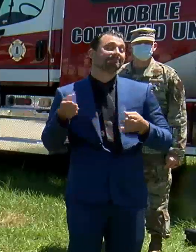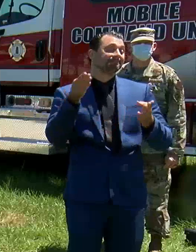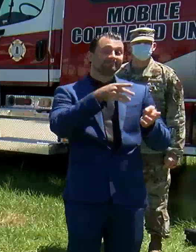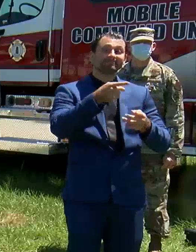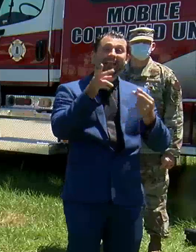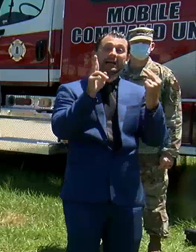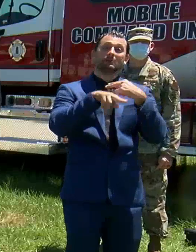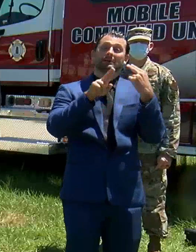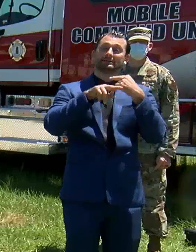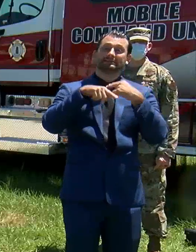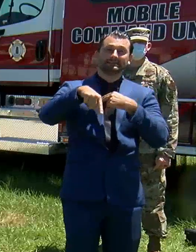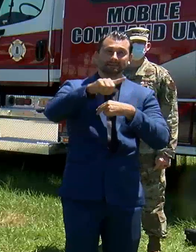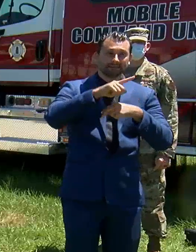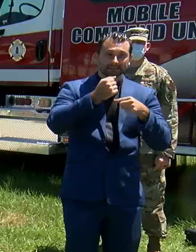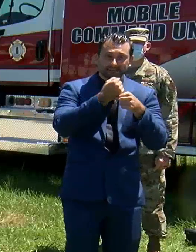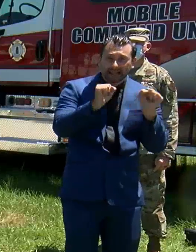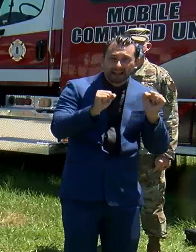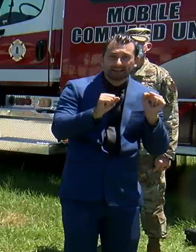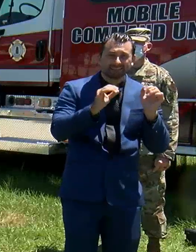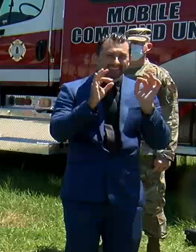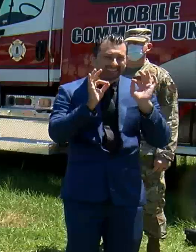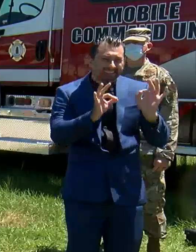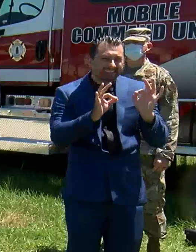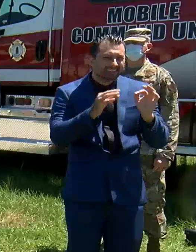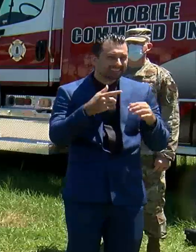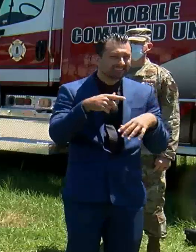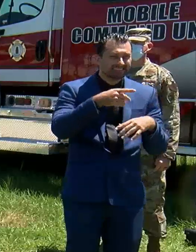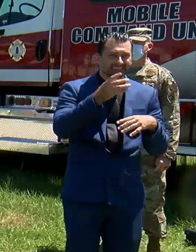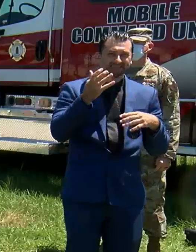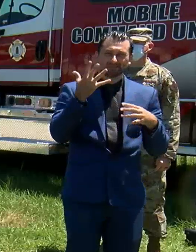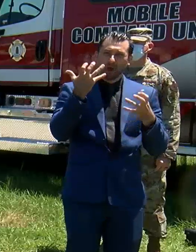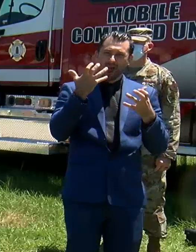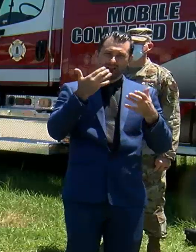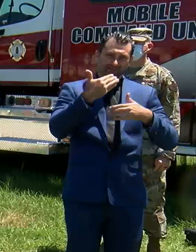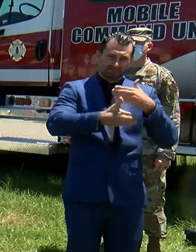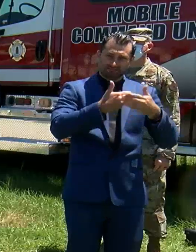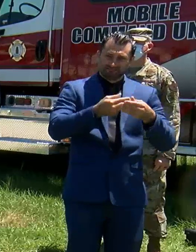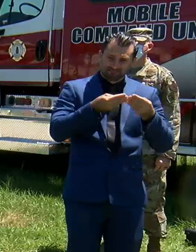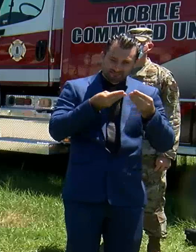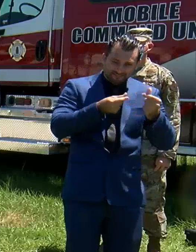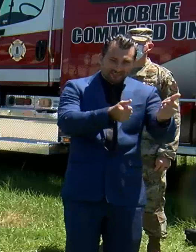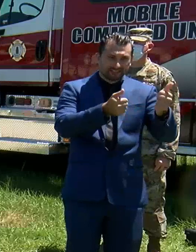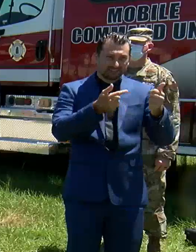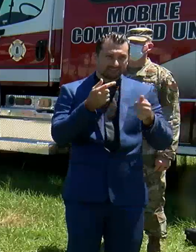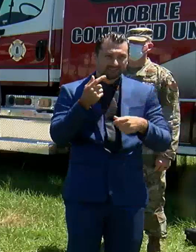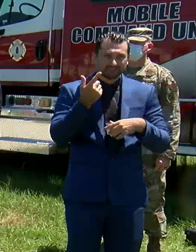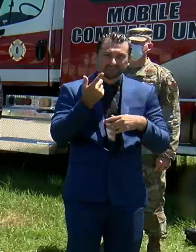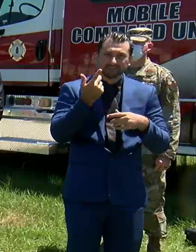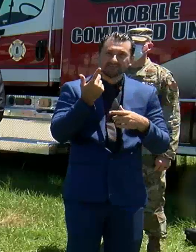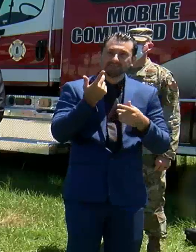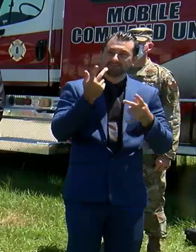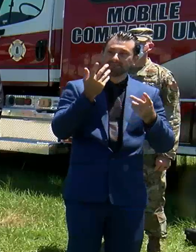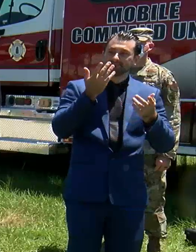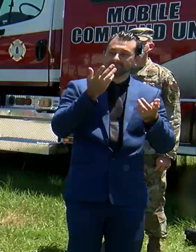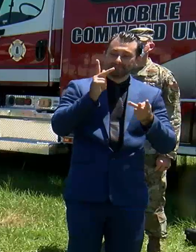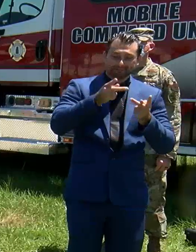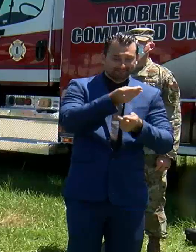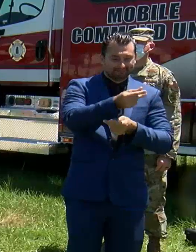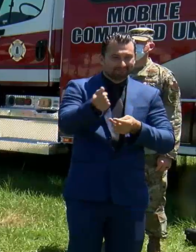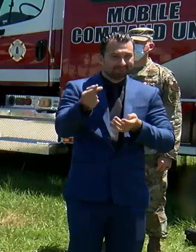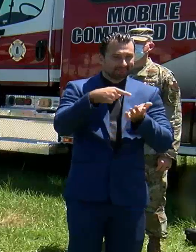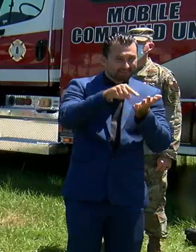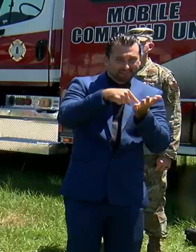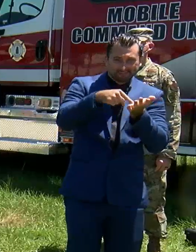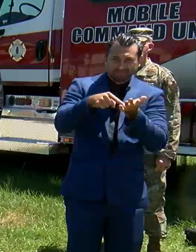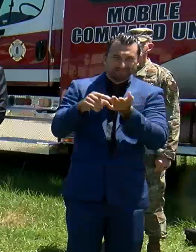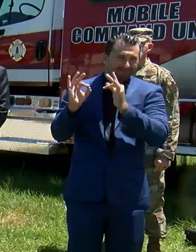been able to validate it so much quicker. So a lot of those payments that came out over the last 2 weeks would been probably most of those